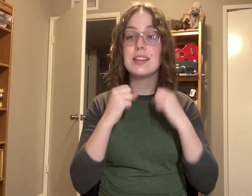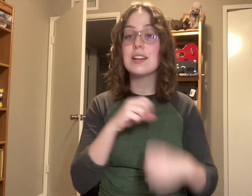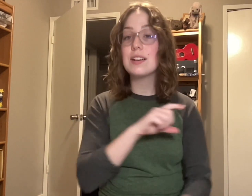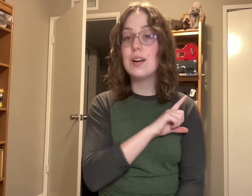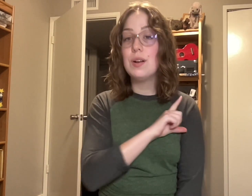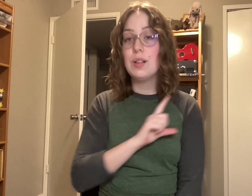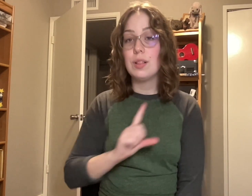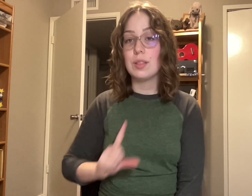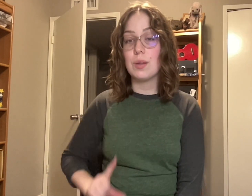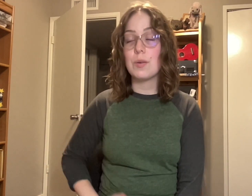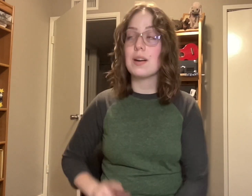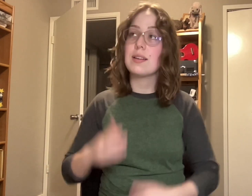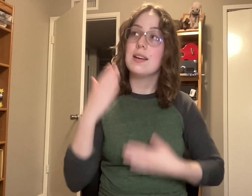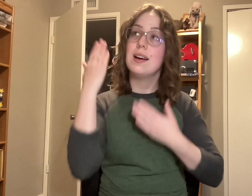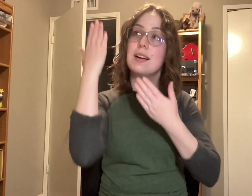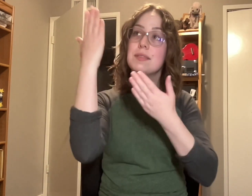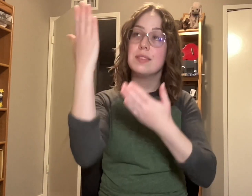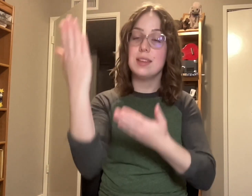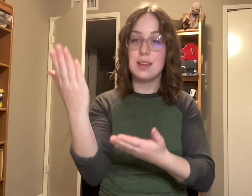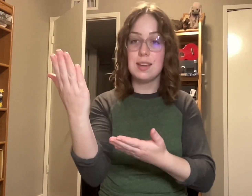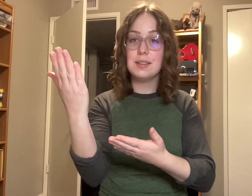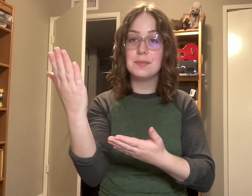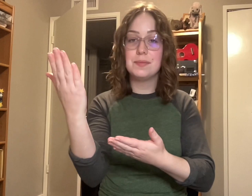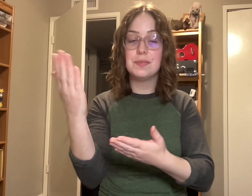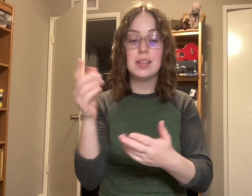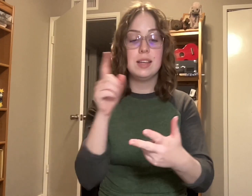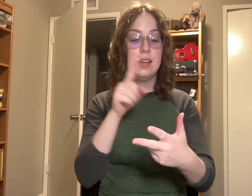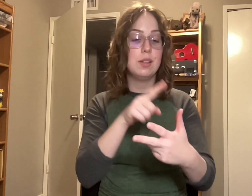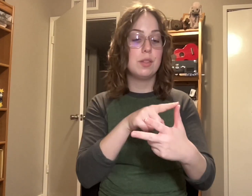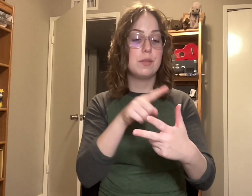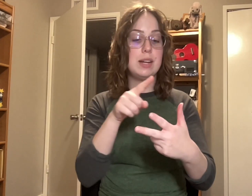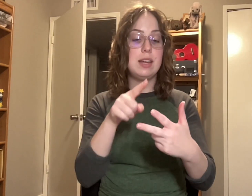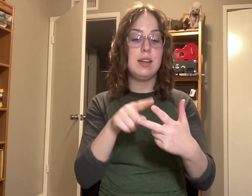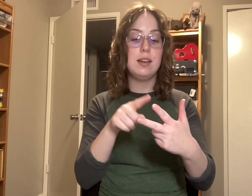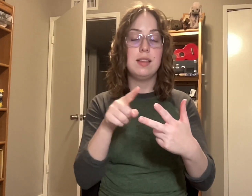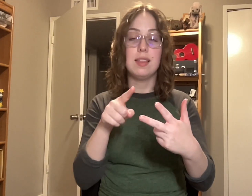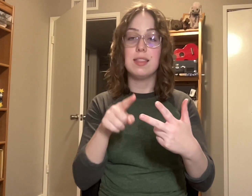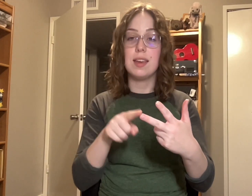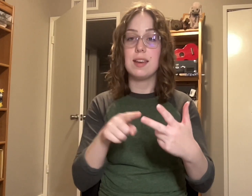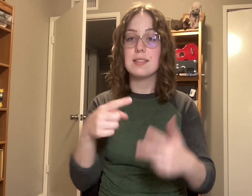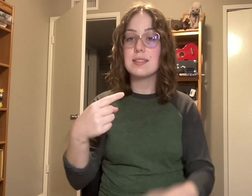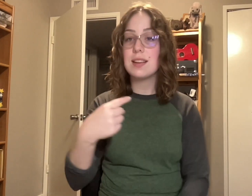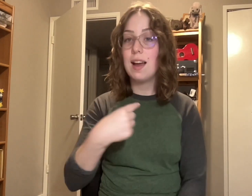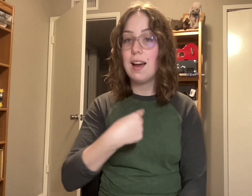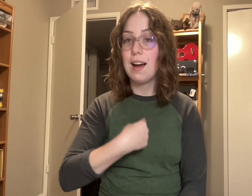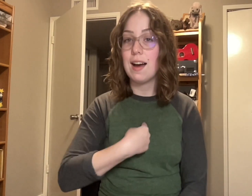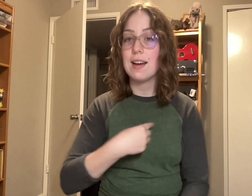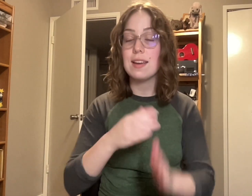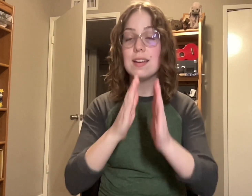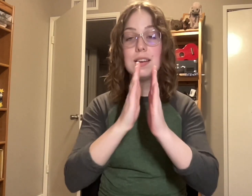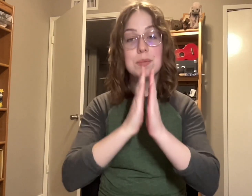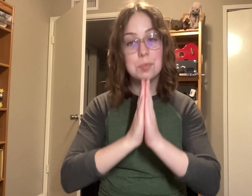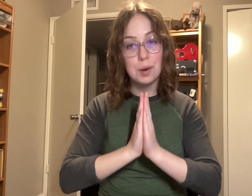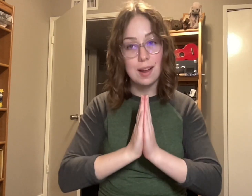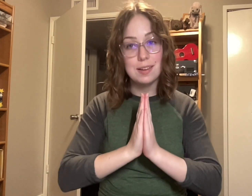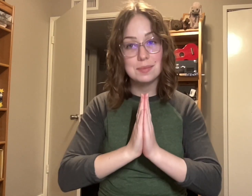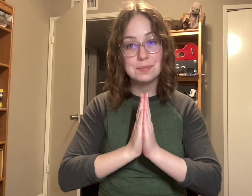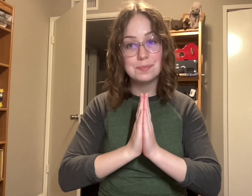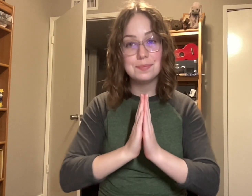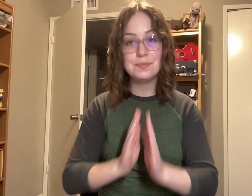Dear Lord of thee, 3 things I pray.